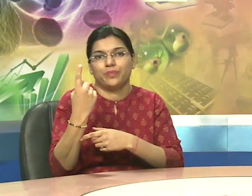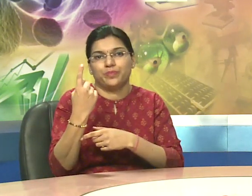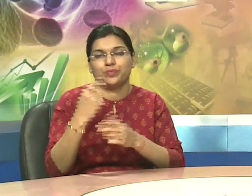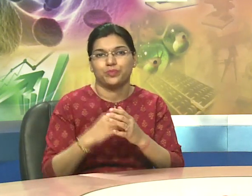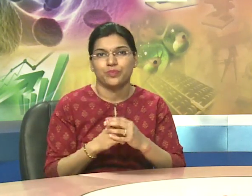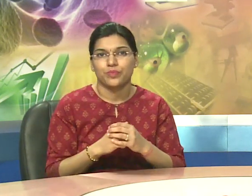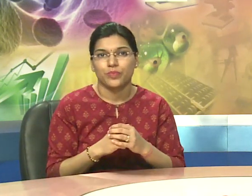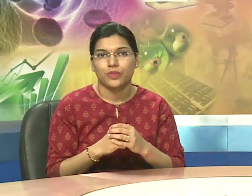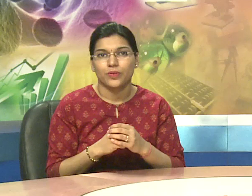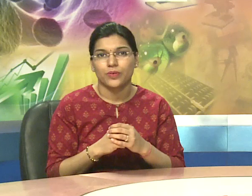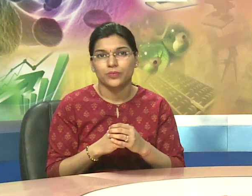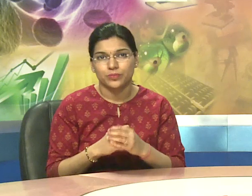aircraft.